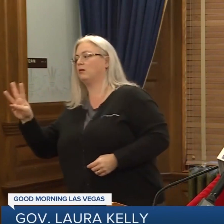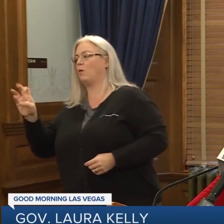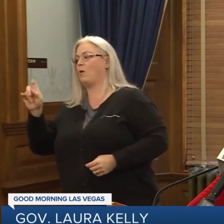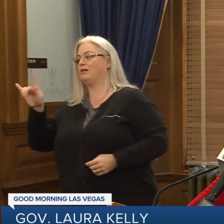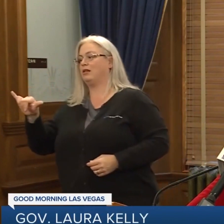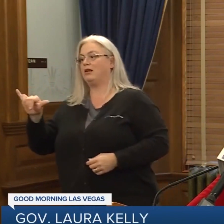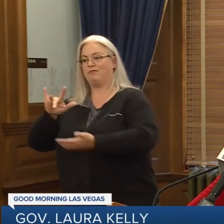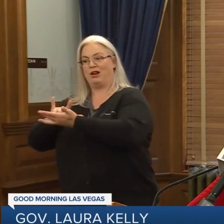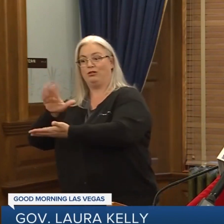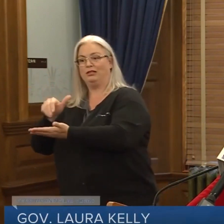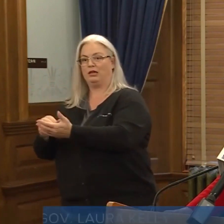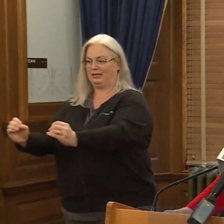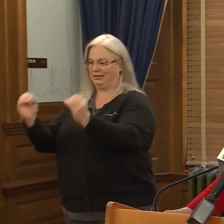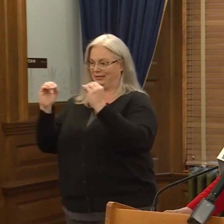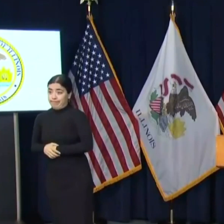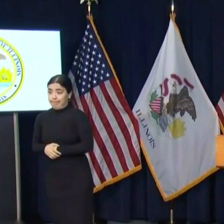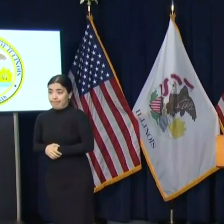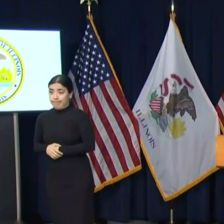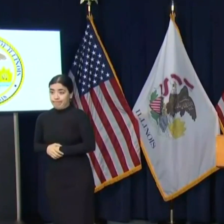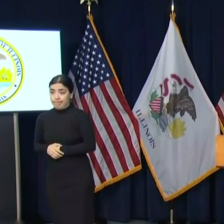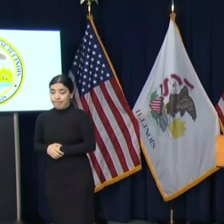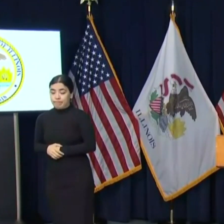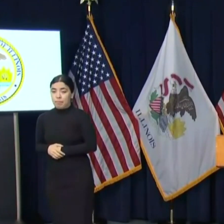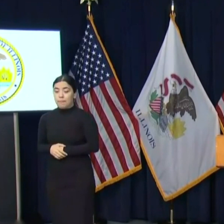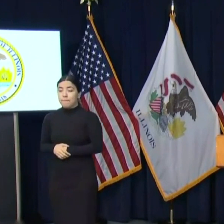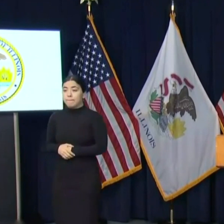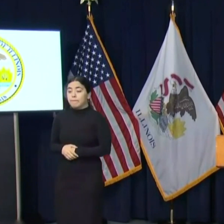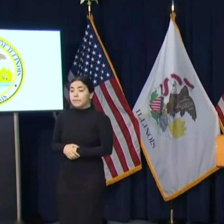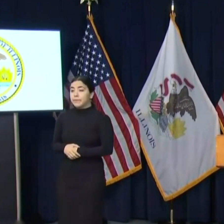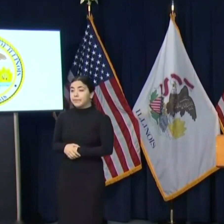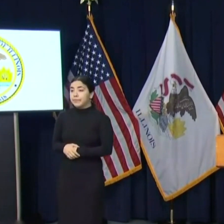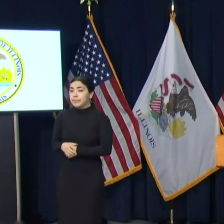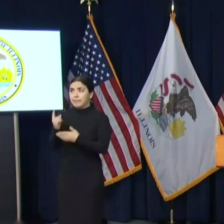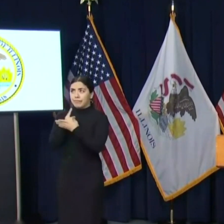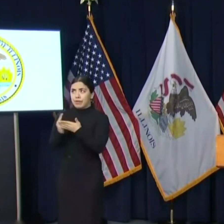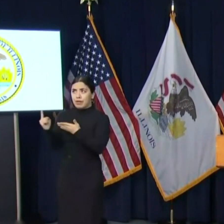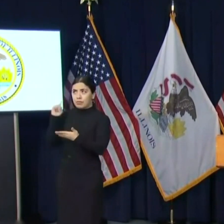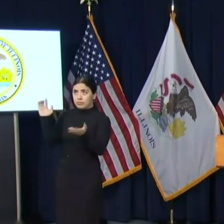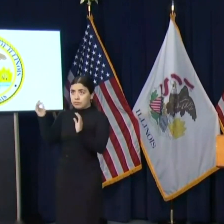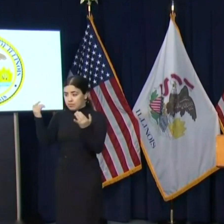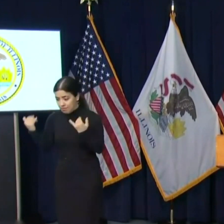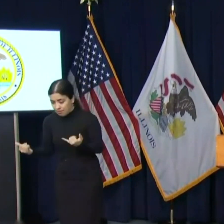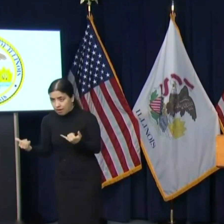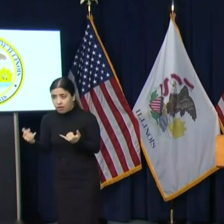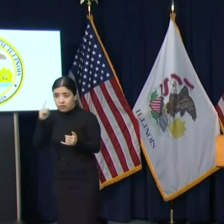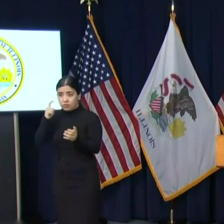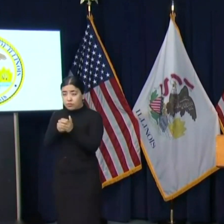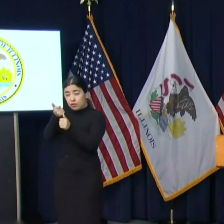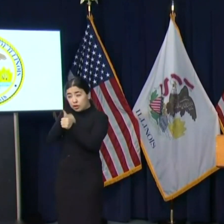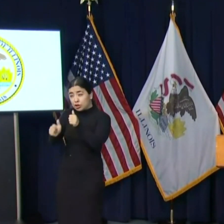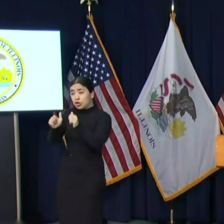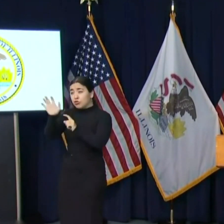have zero ICU beds available. And Illinois. Compared to just last week, every single one of our 11